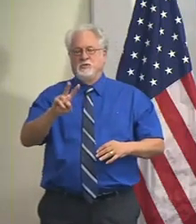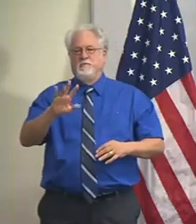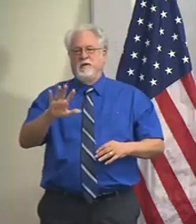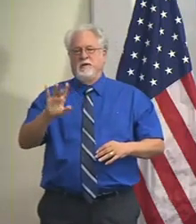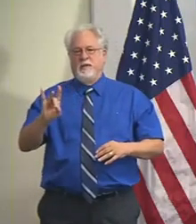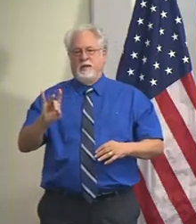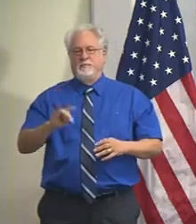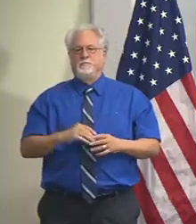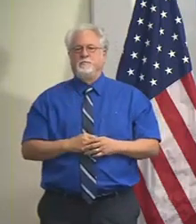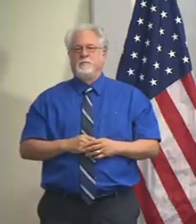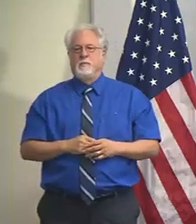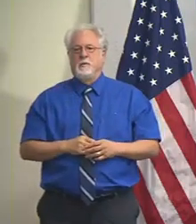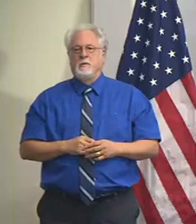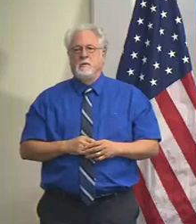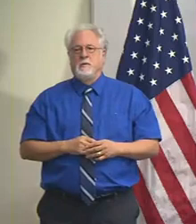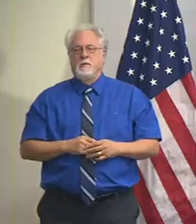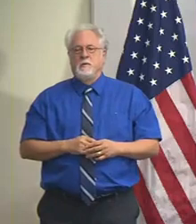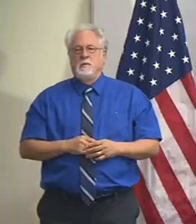888-766-3258.